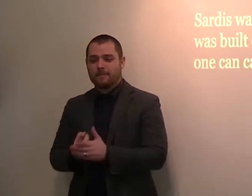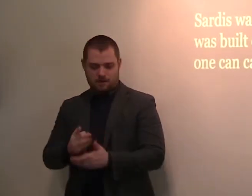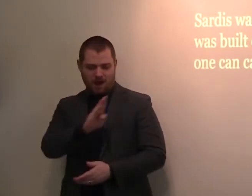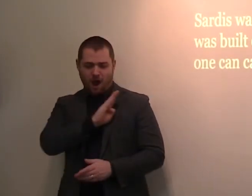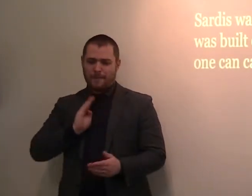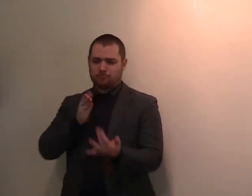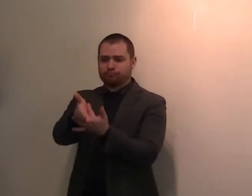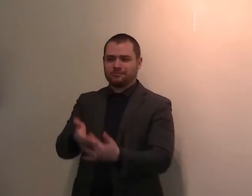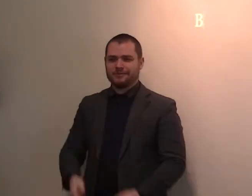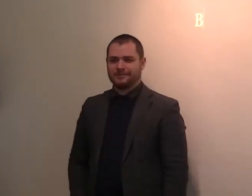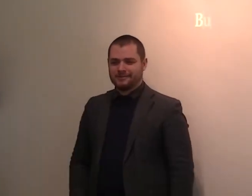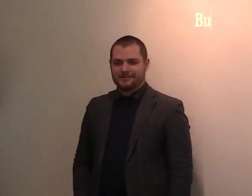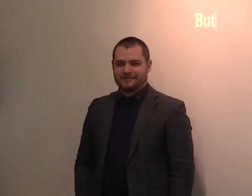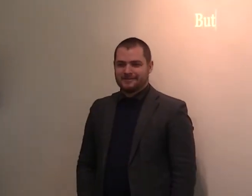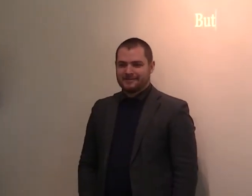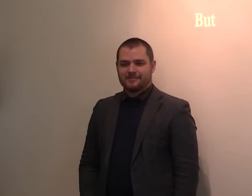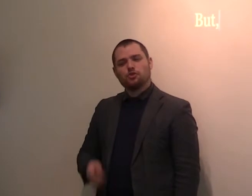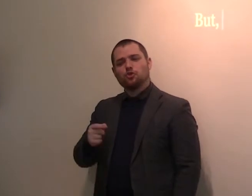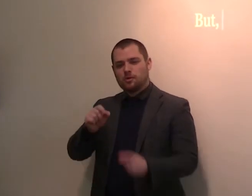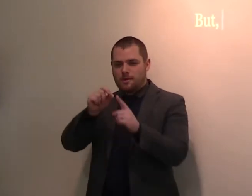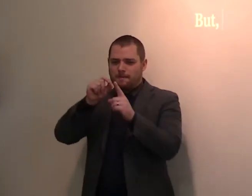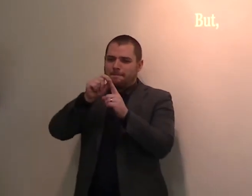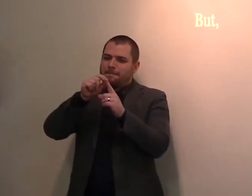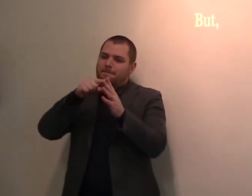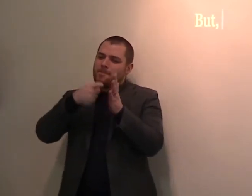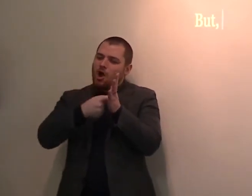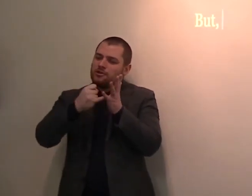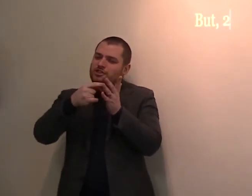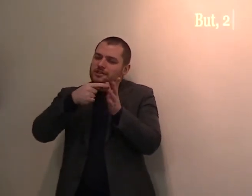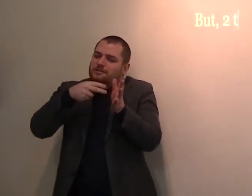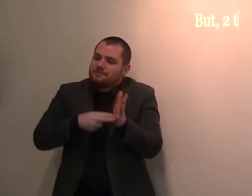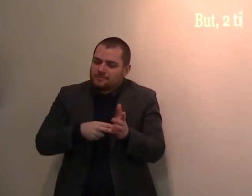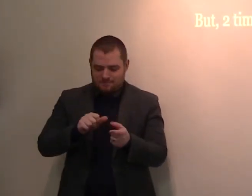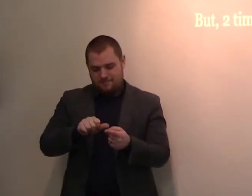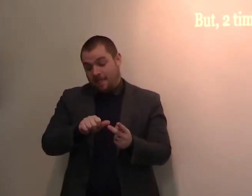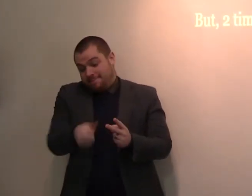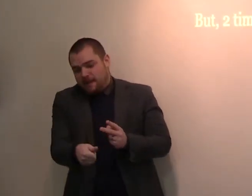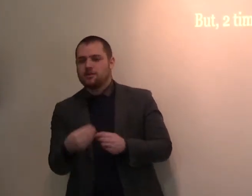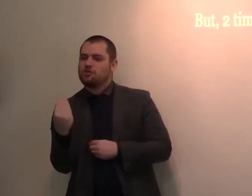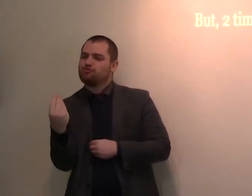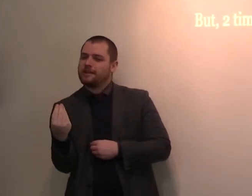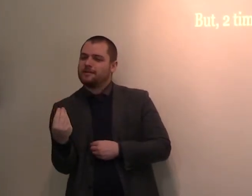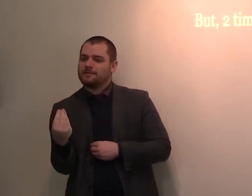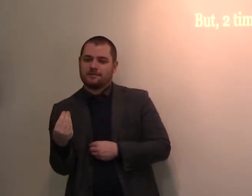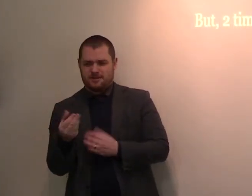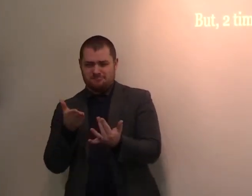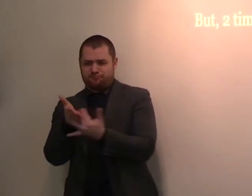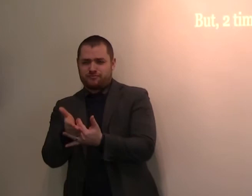the enemy, first of all the Persians, then the Greeks, were able to sneak in while the